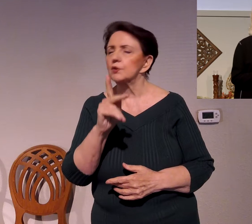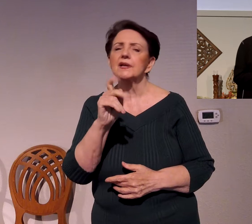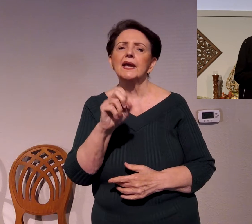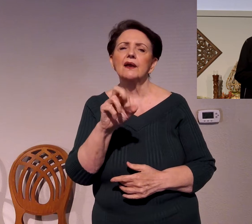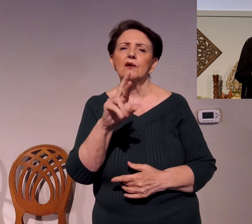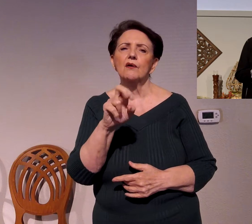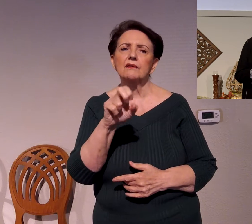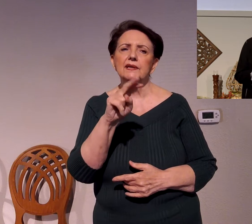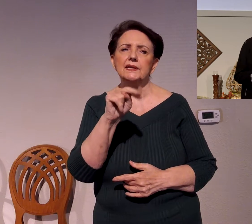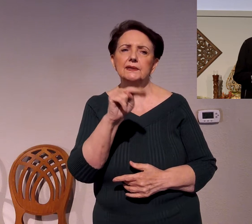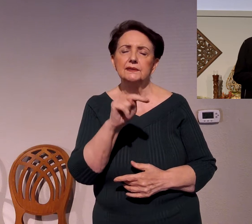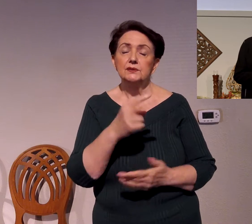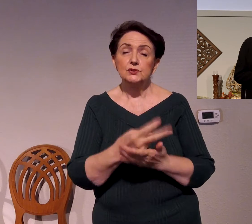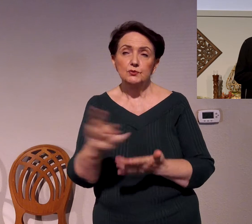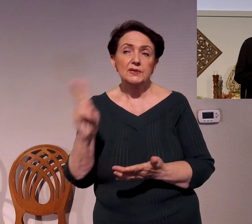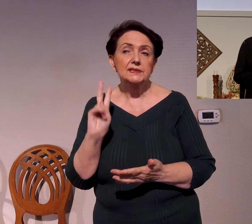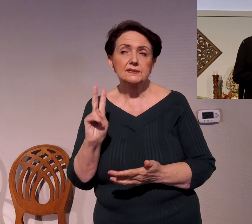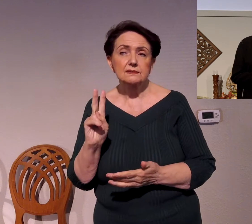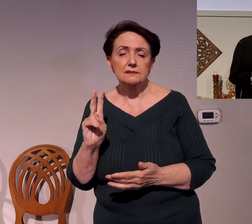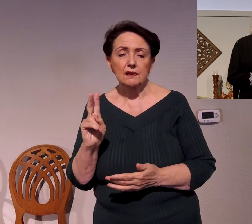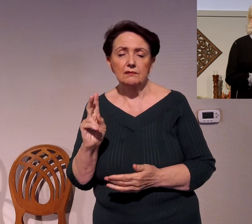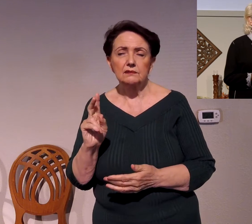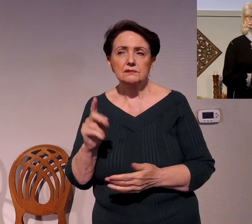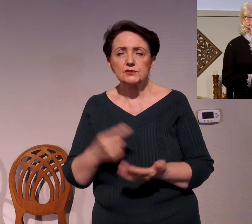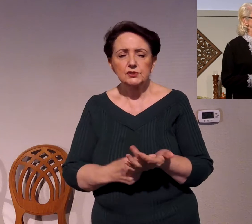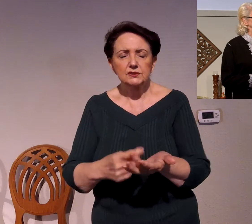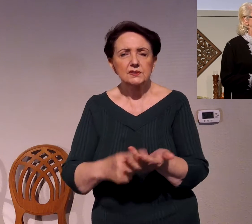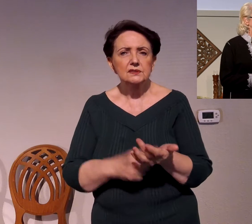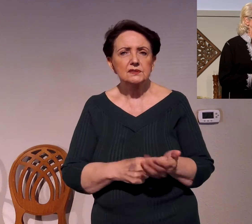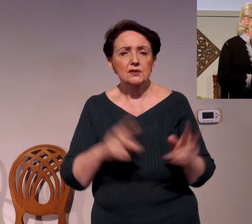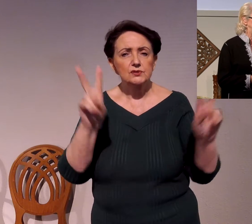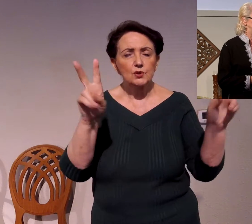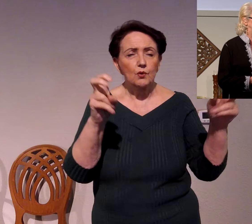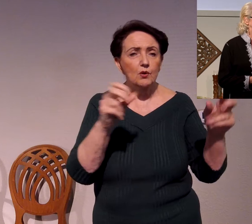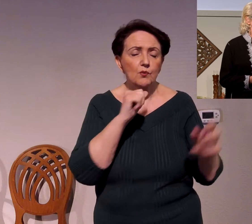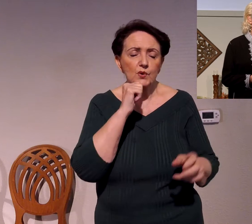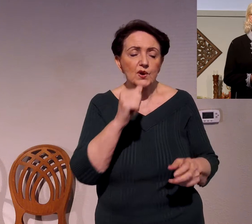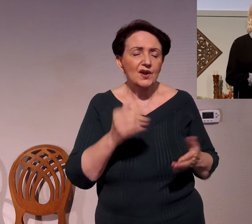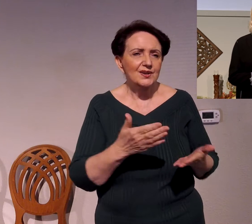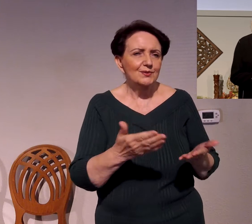who 2 weeks ago, she talked about the quote, "We're not here to be happy.